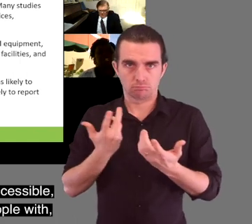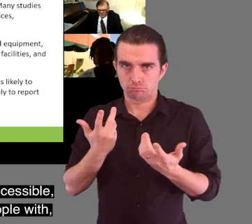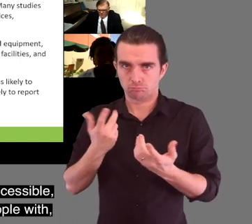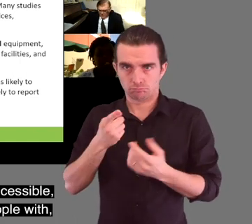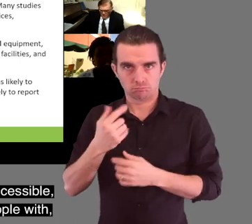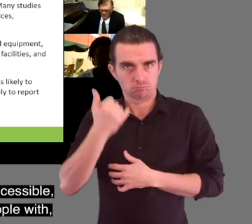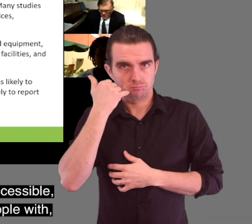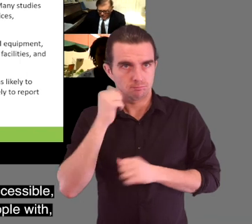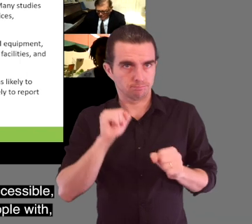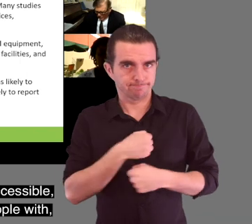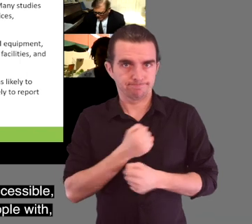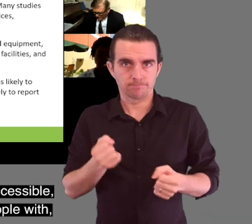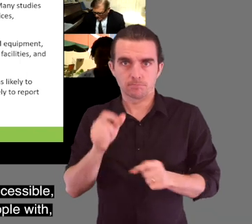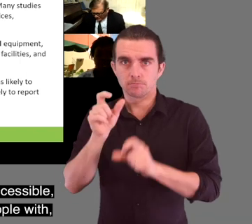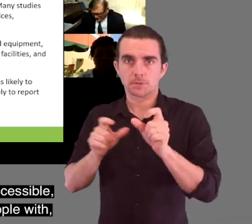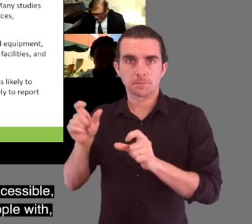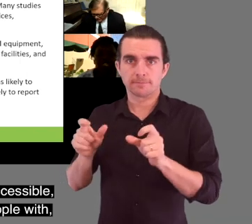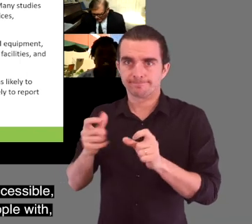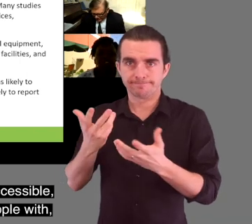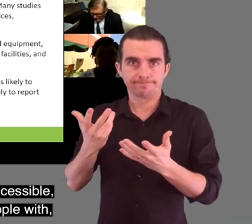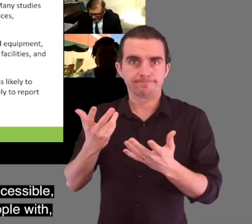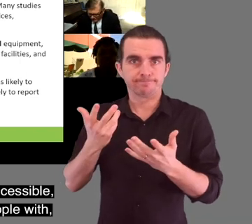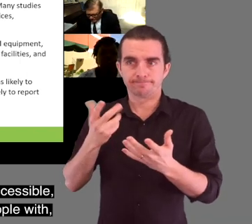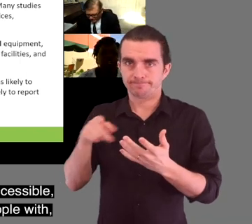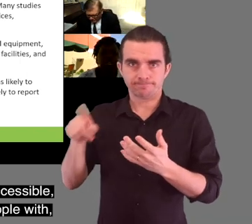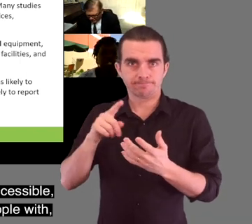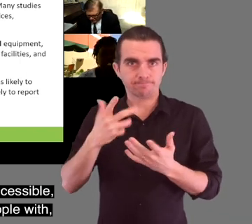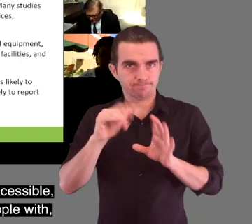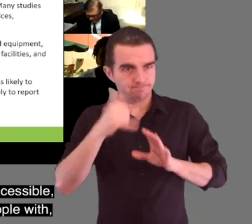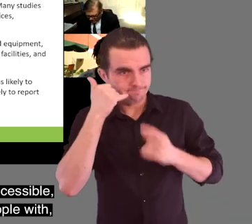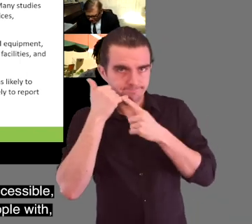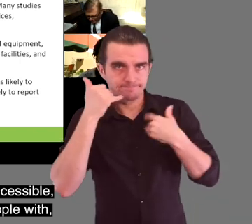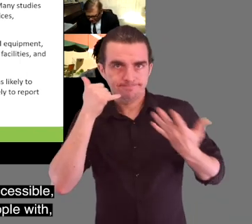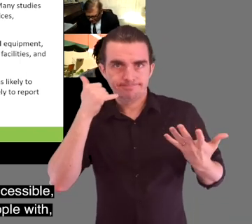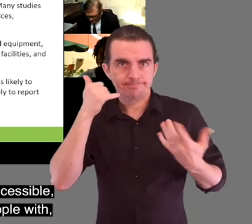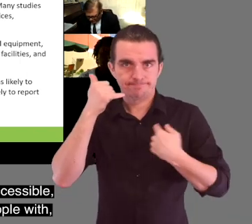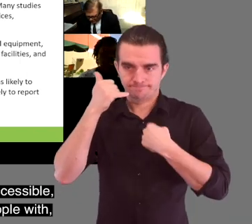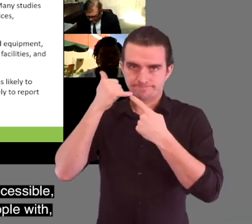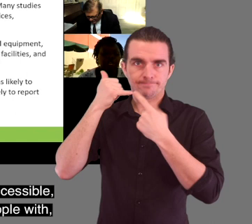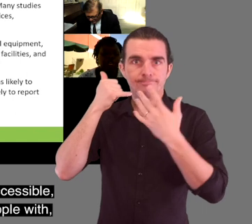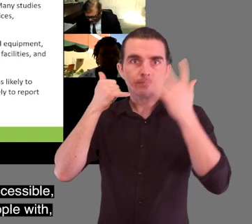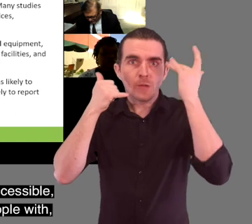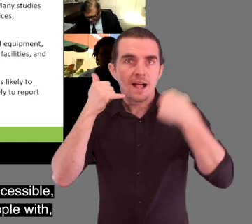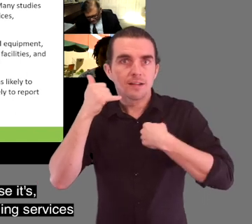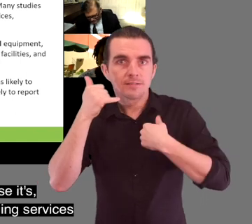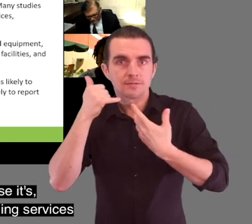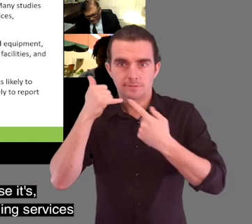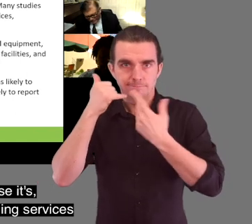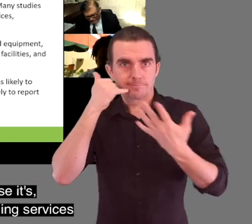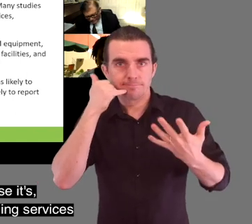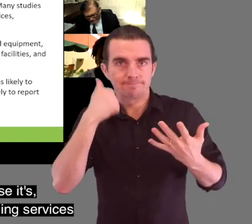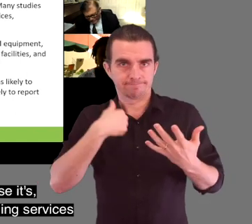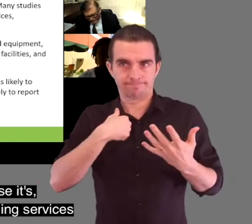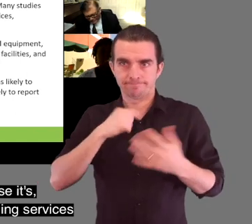this line was not accessible, especially even for people with who are